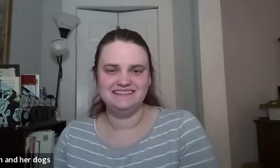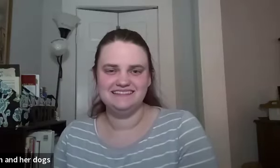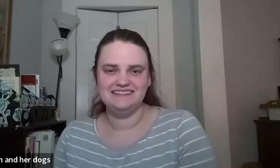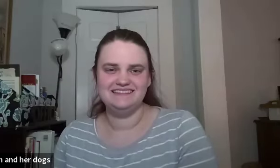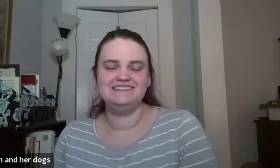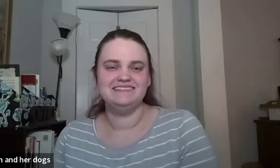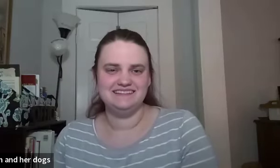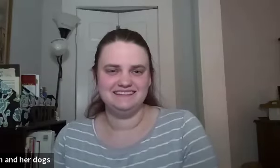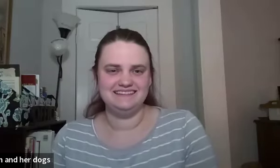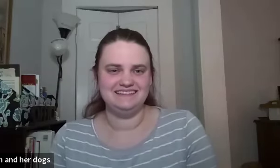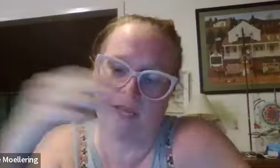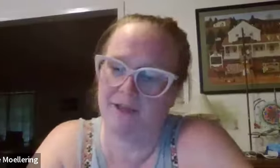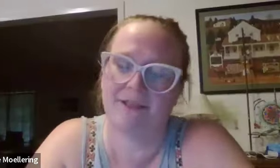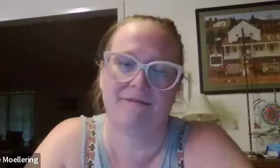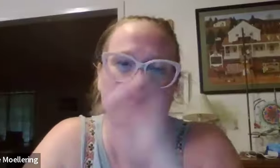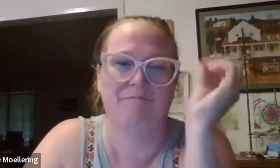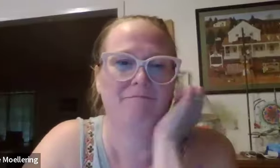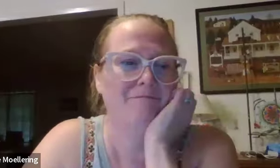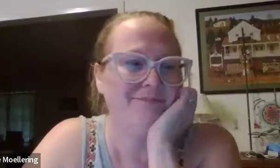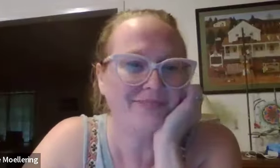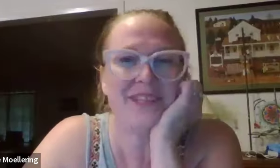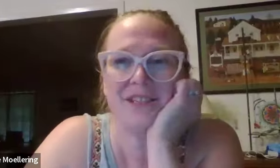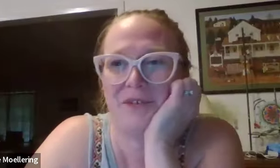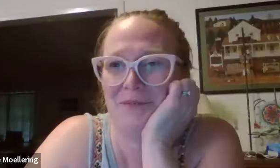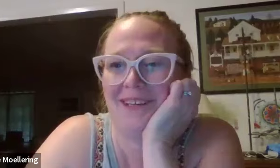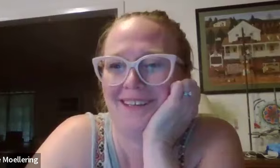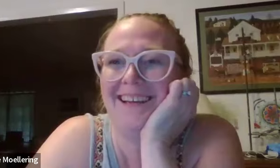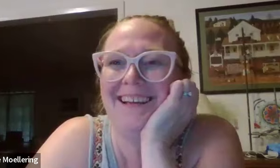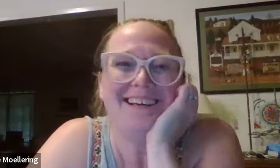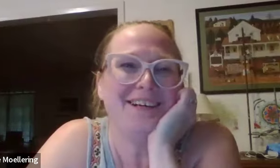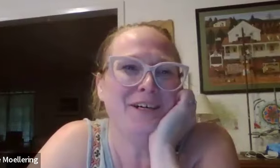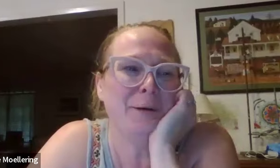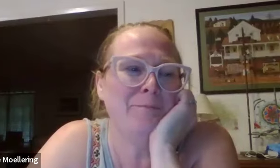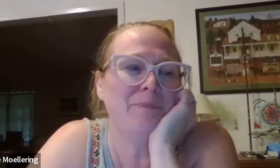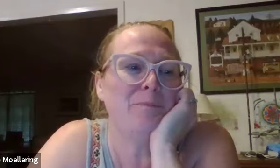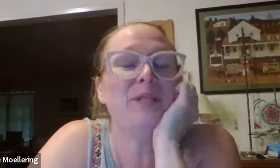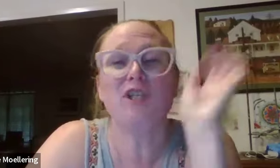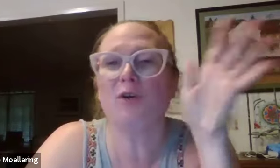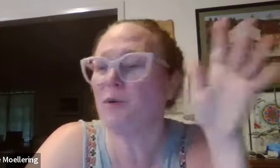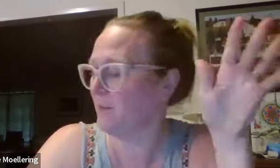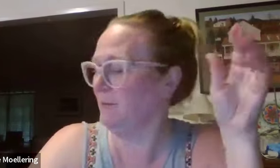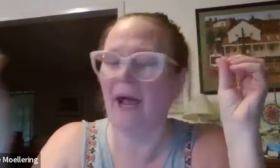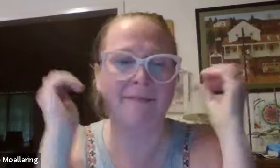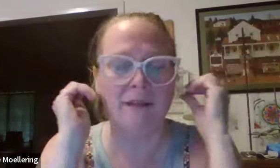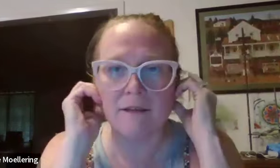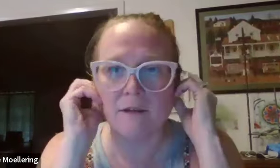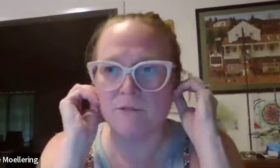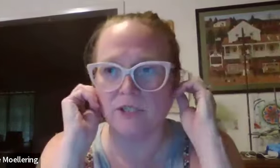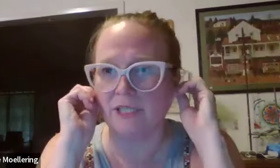fun because next week is animal signs. That That's one the is fun one. But do keep in mind that Gillian